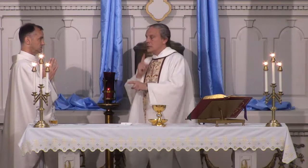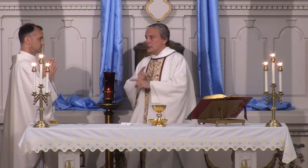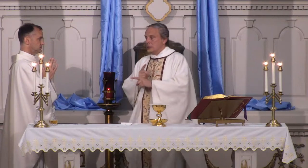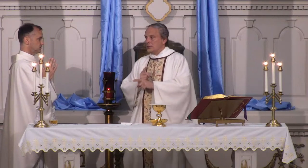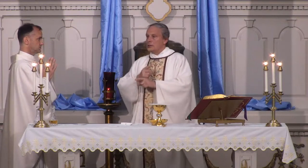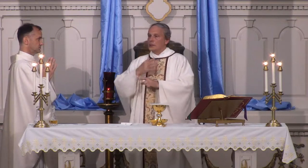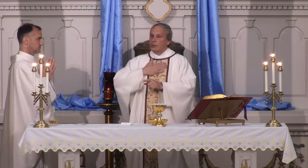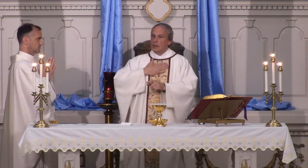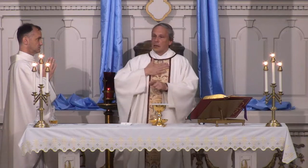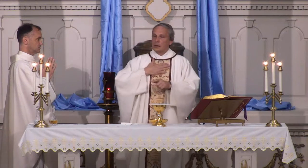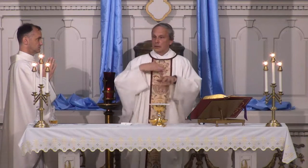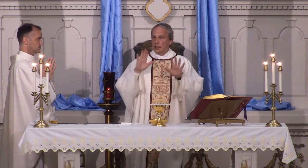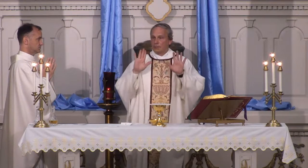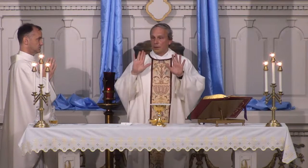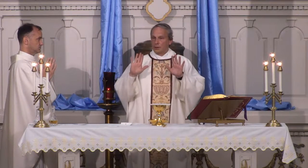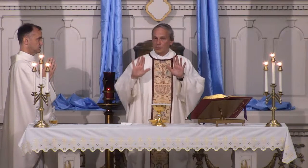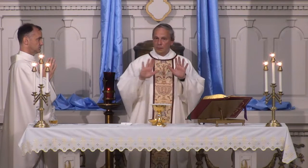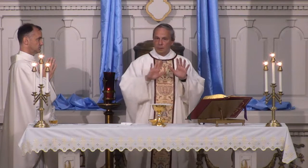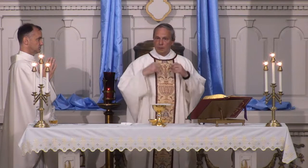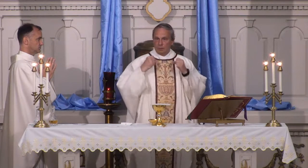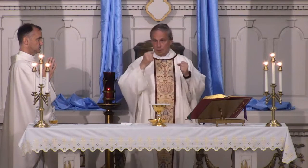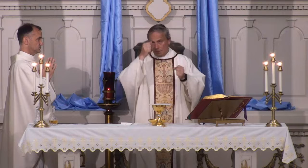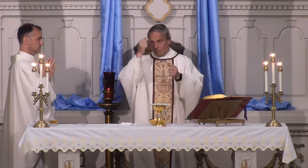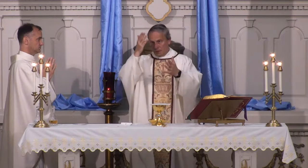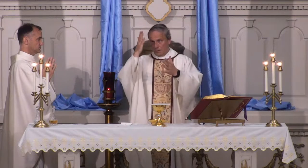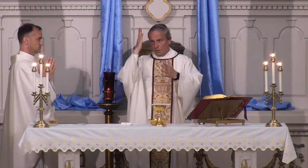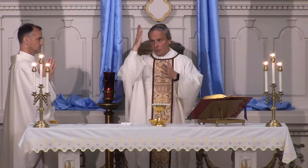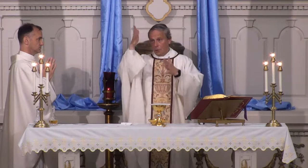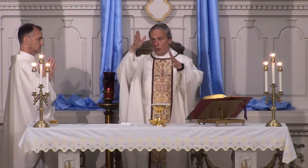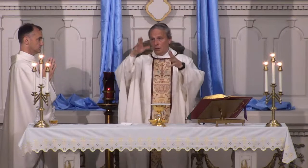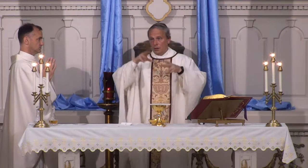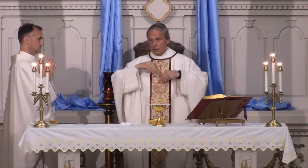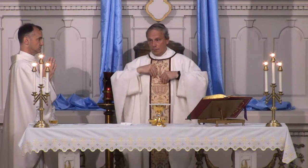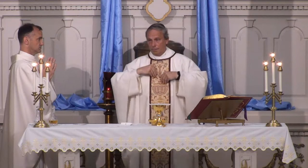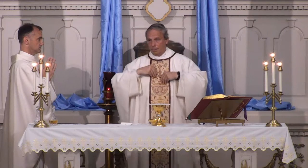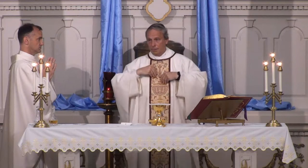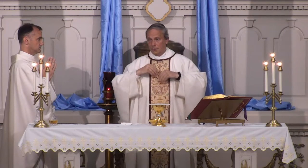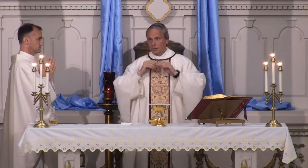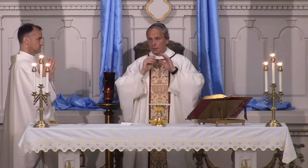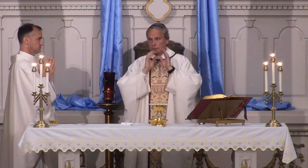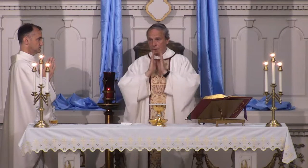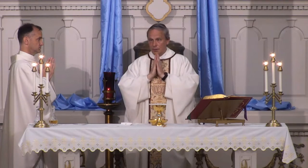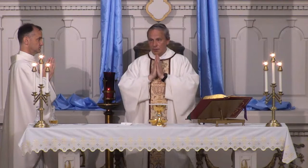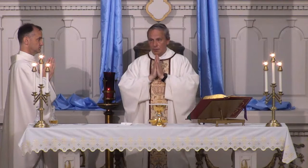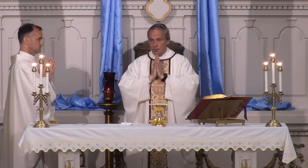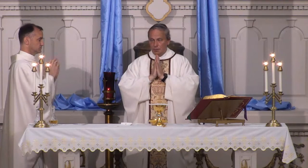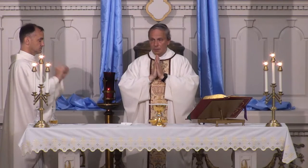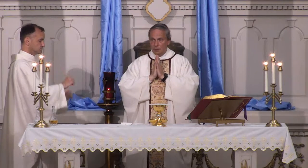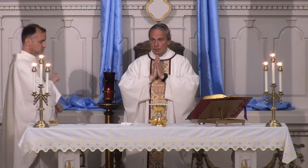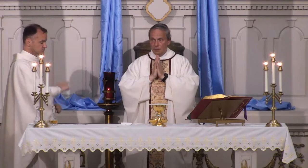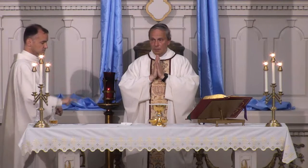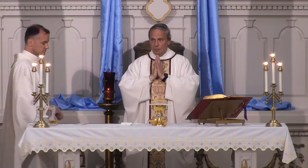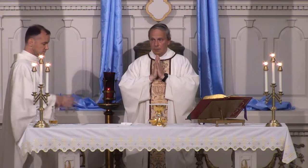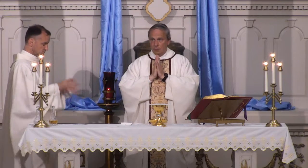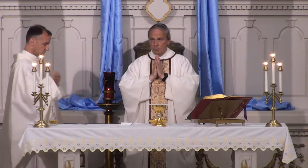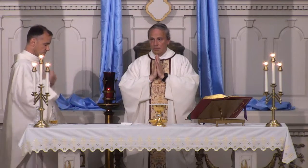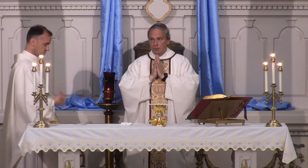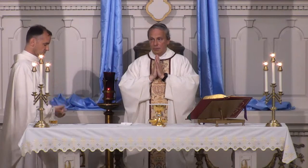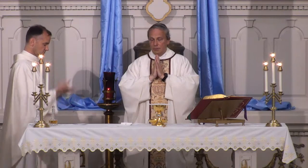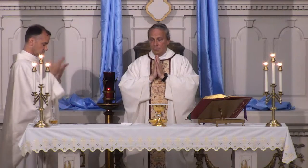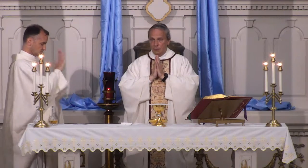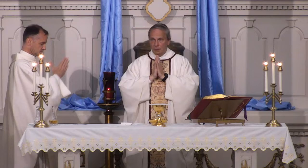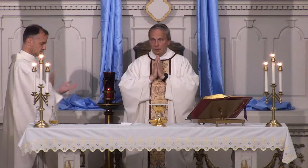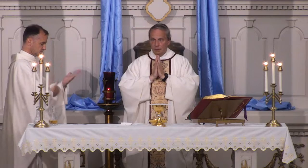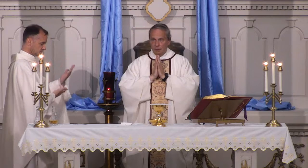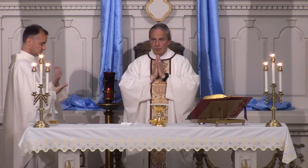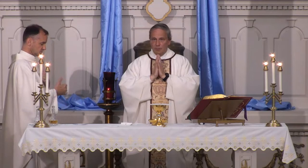Pray, brothers and sisters, that my sacrifice and yours may be acceptable to God, the Almighty Father. May the Lord